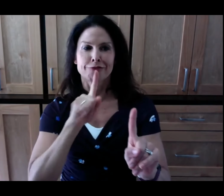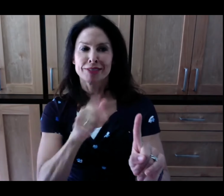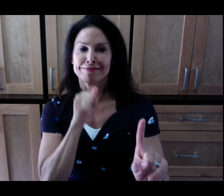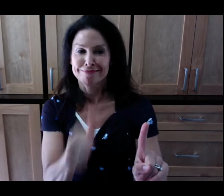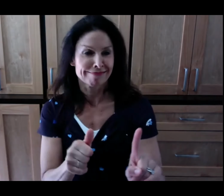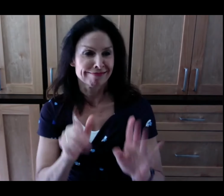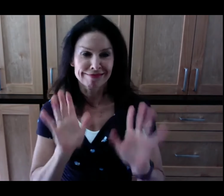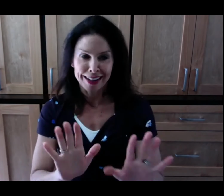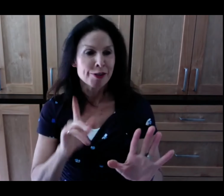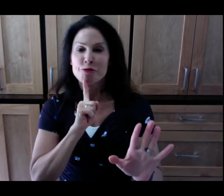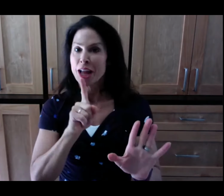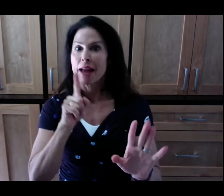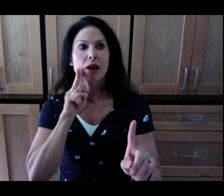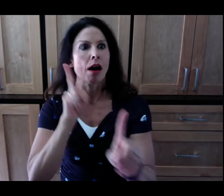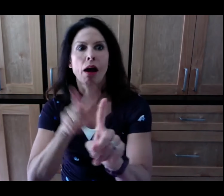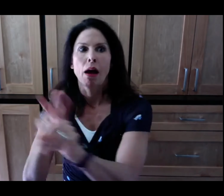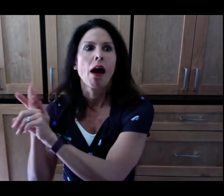great to apply. This is to ASL.